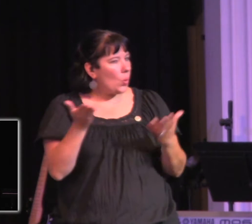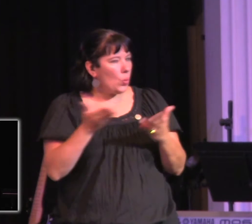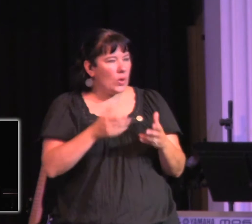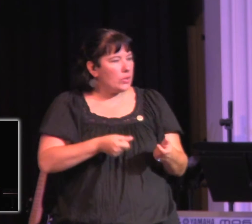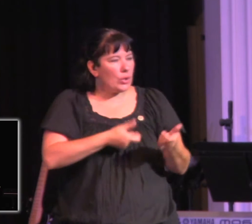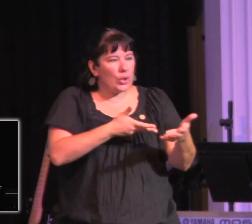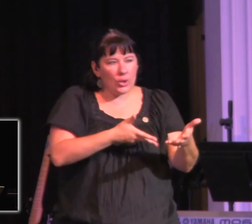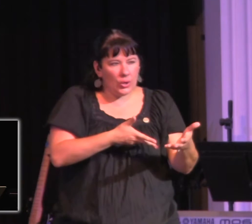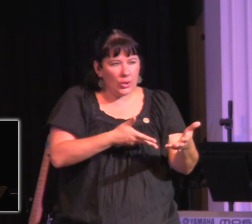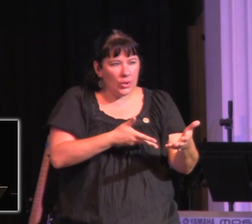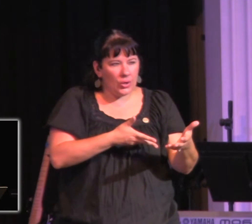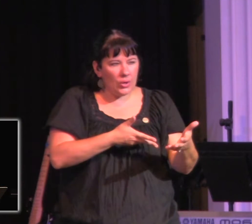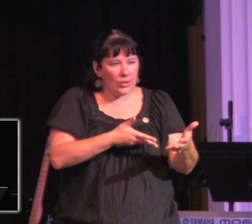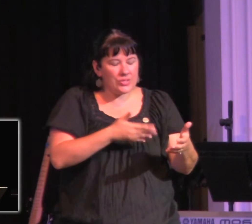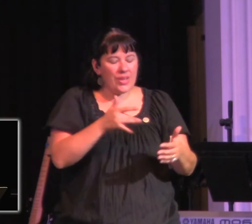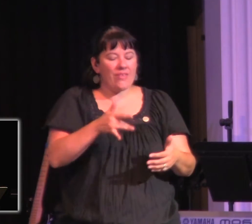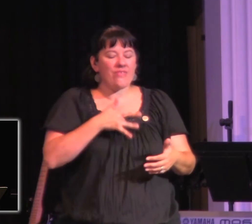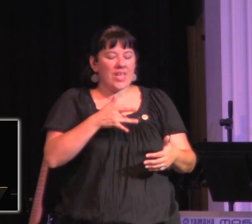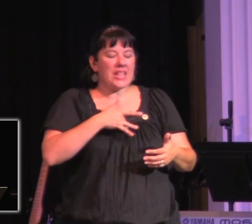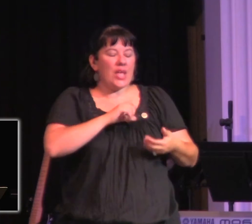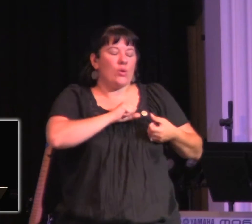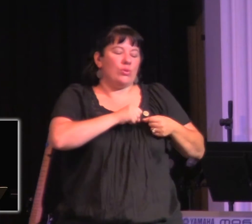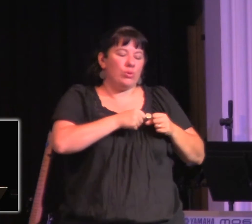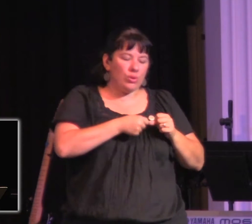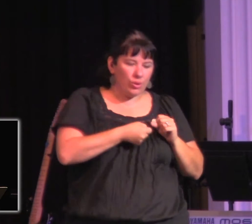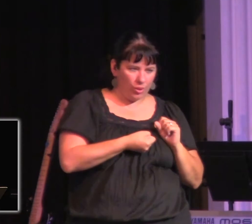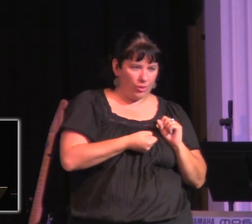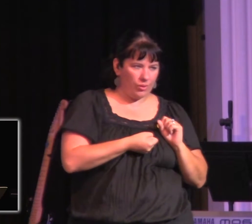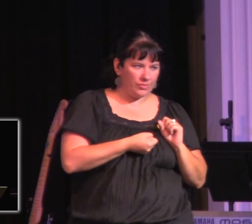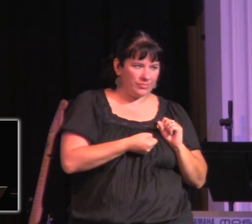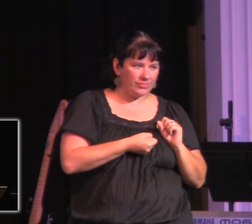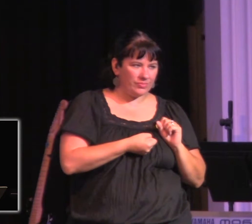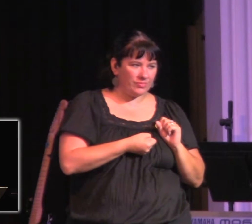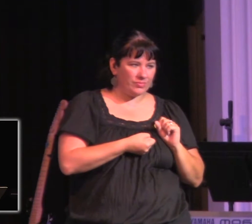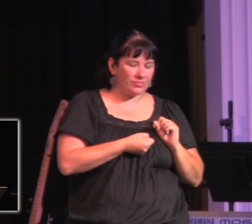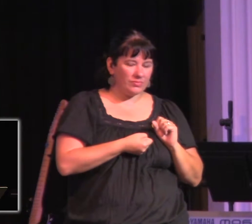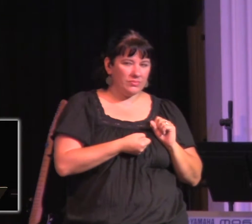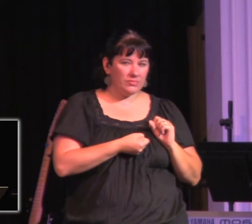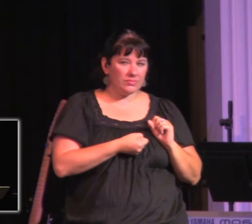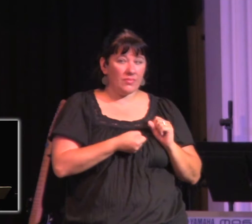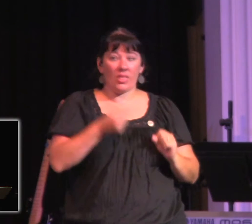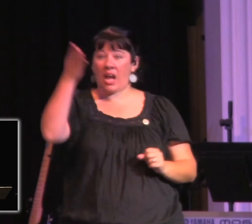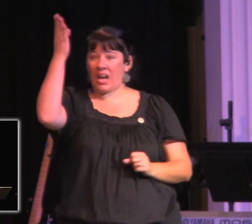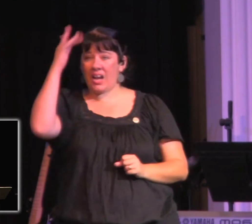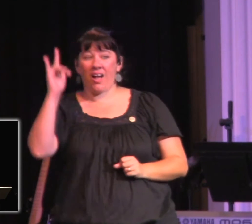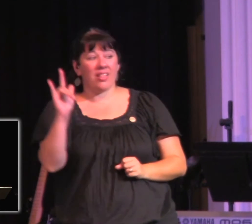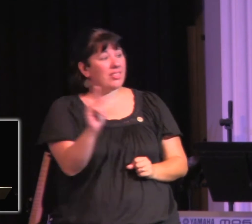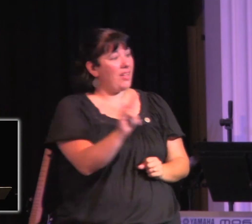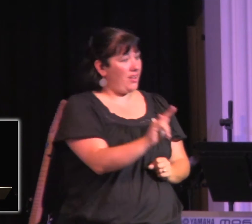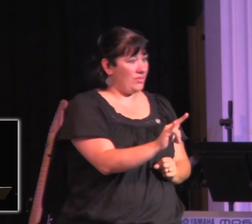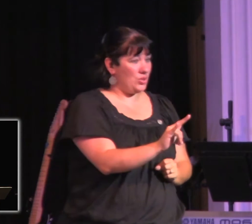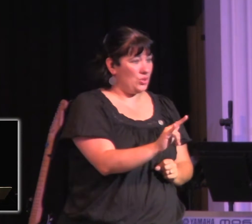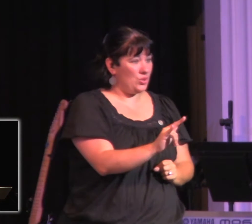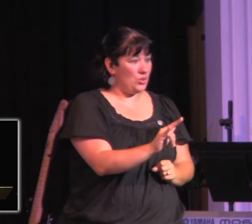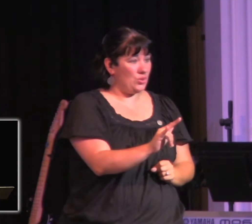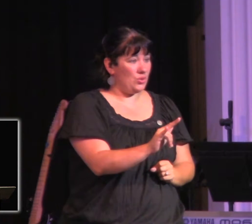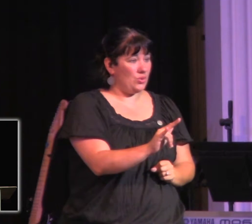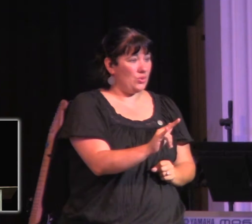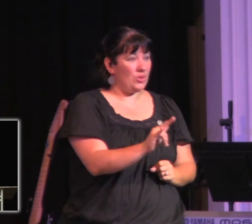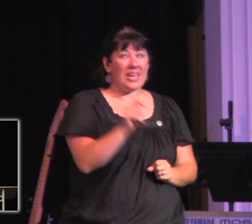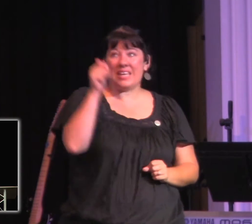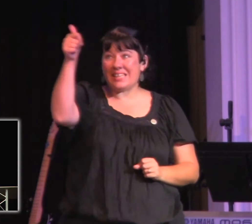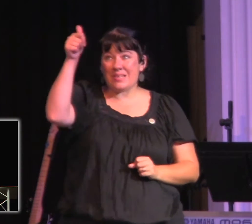you know, we say, listen, God loves you. He's your heavenly Father. And he loves